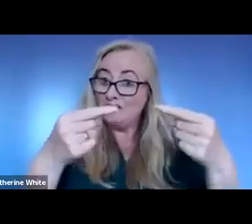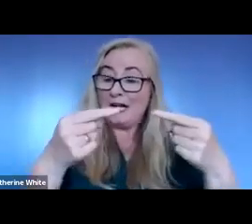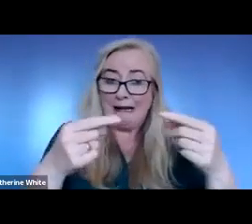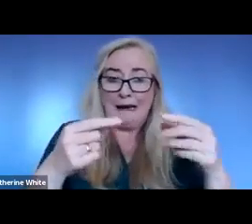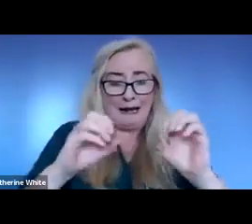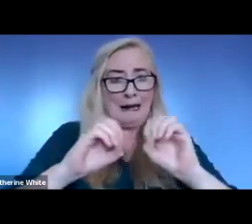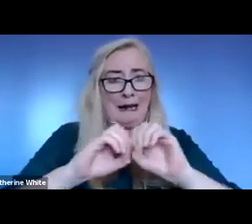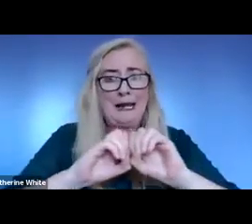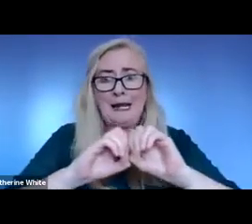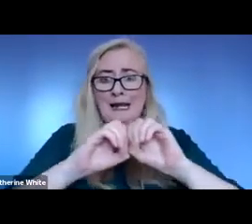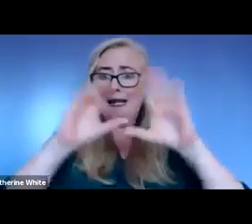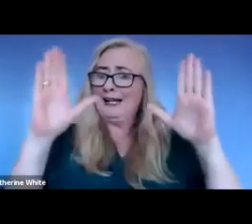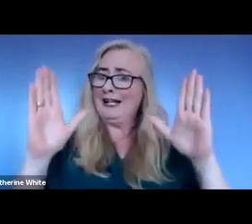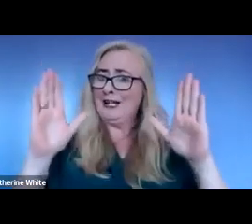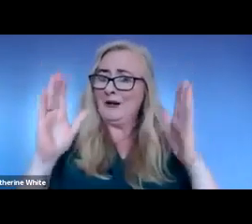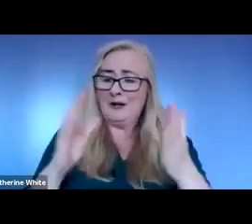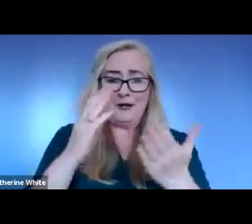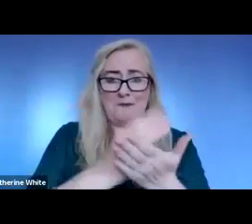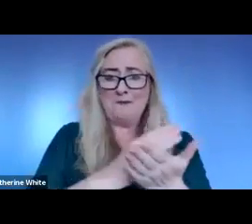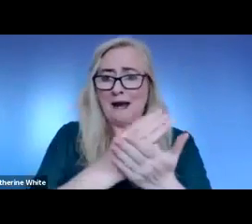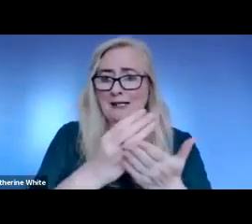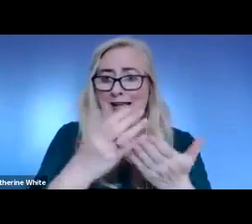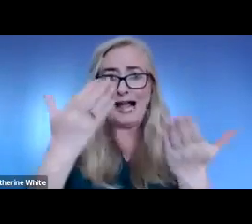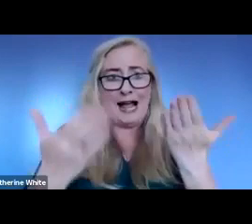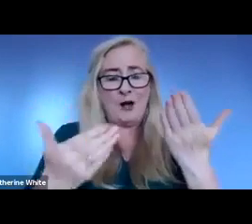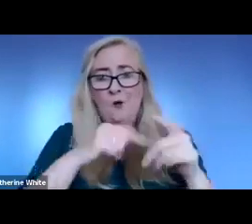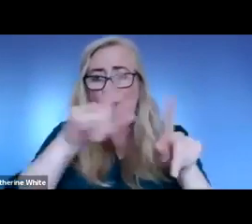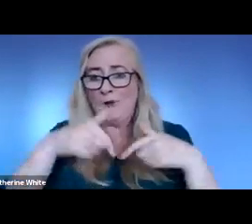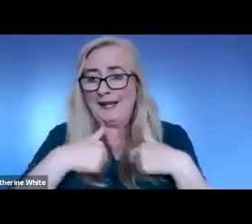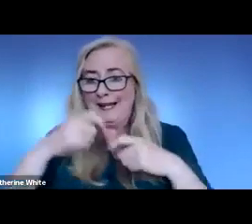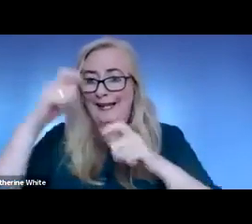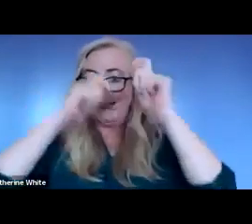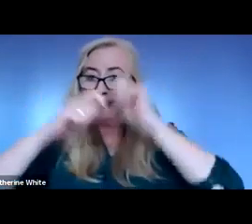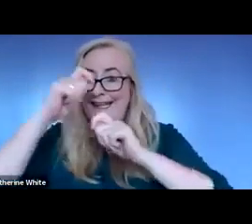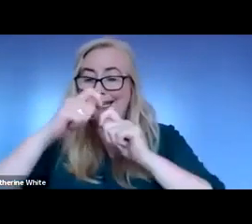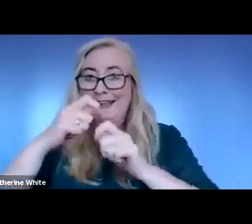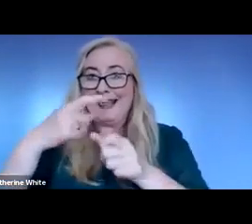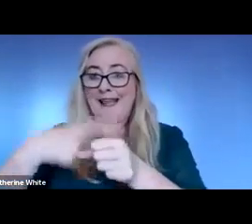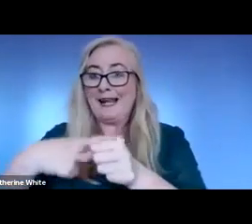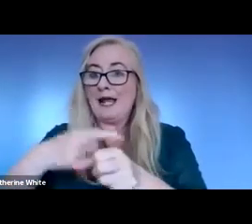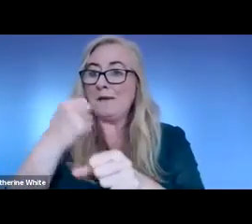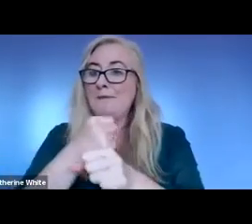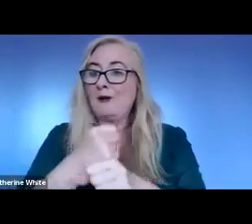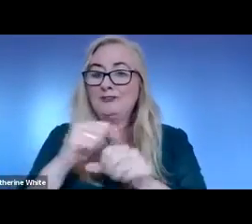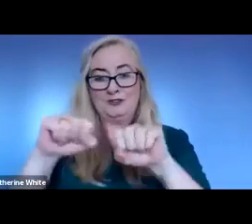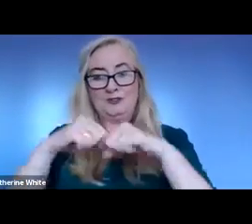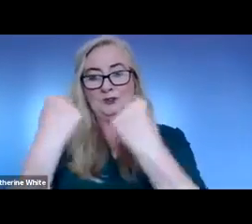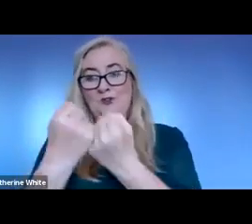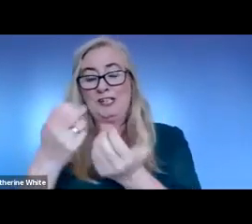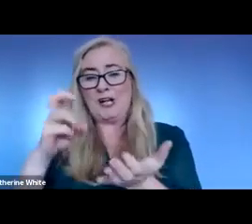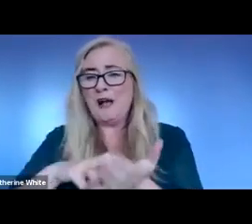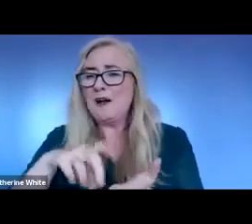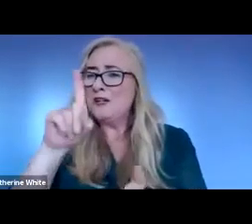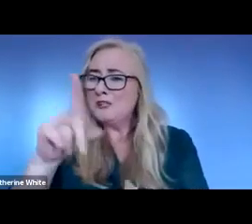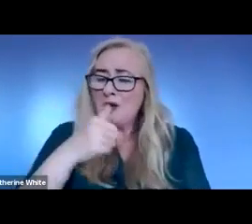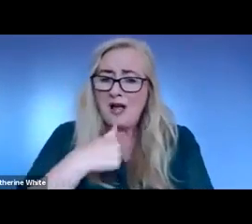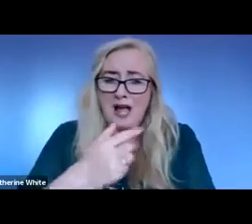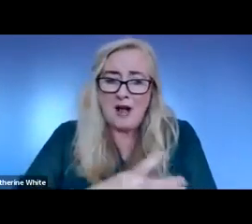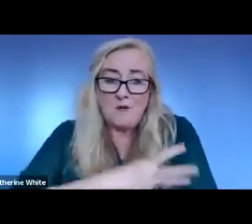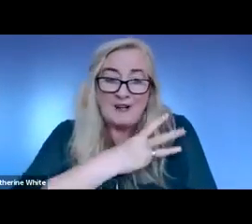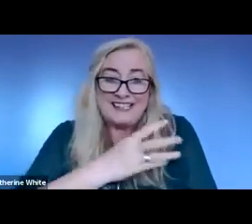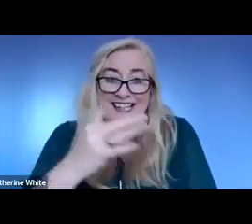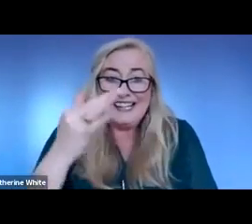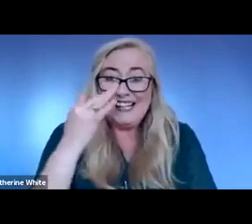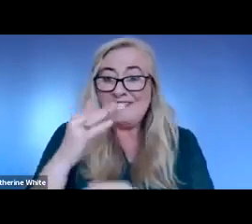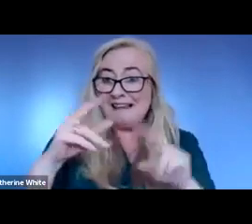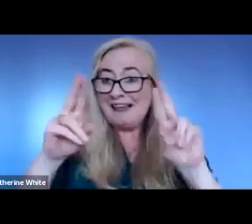clearly part of a major rethinking of the social contract. And I'm just wondering if we might just